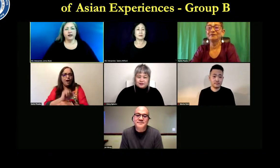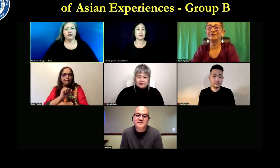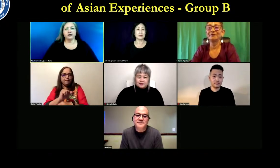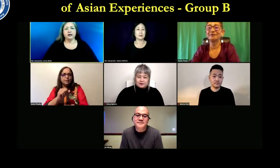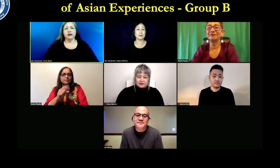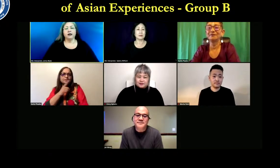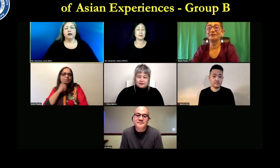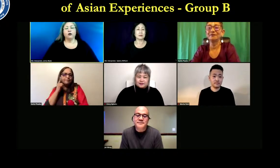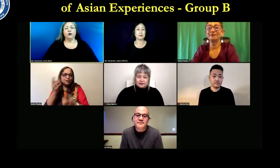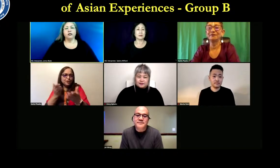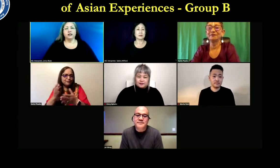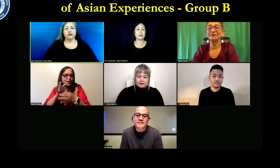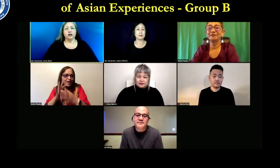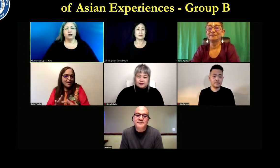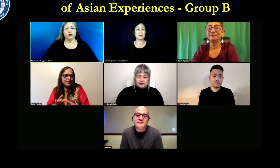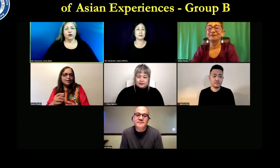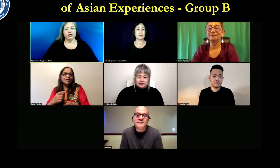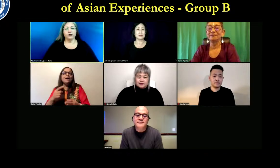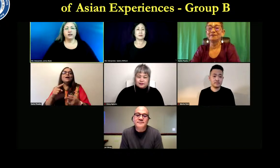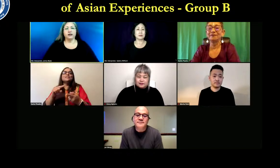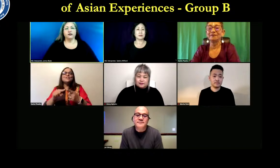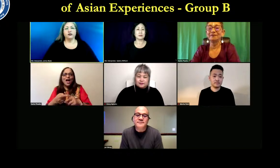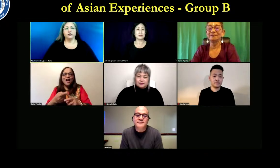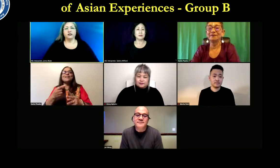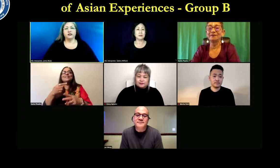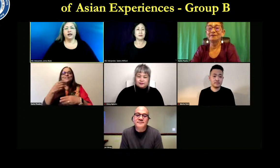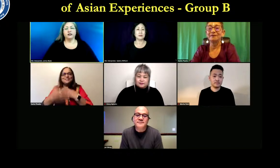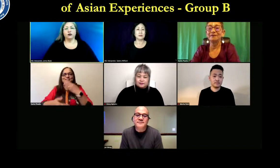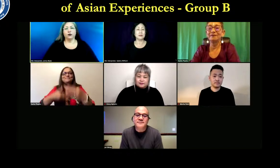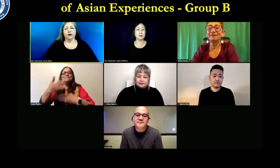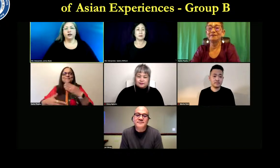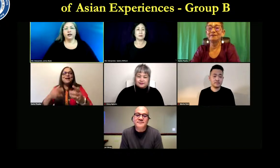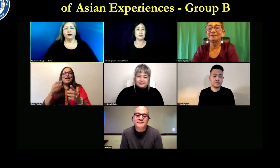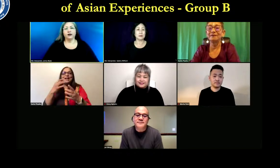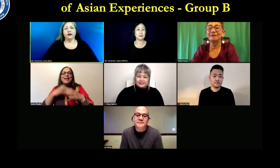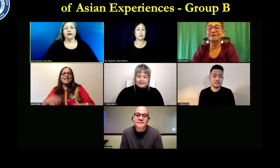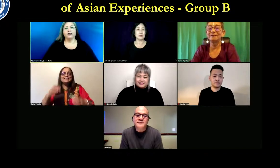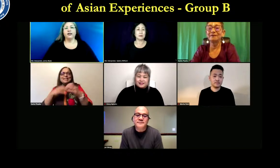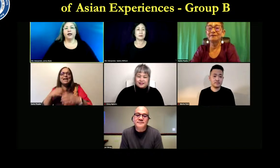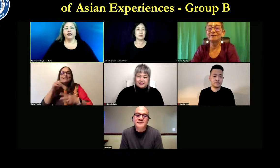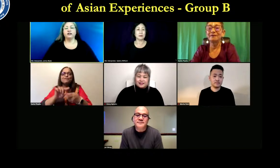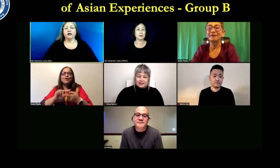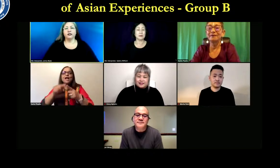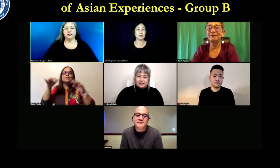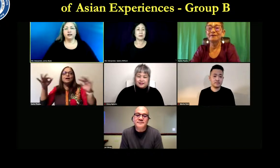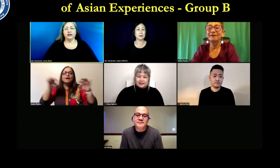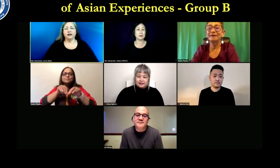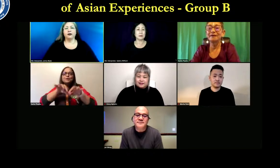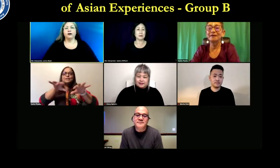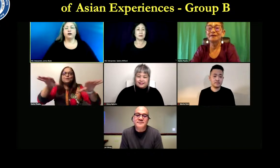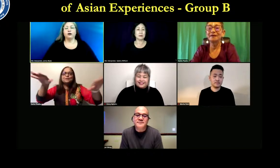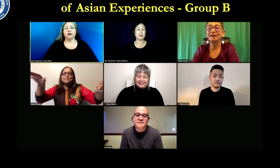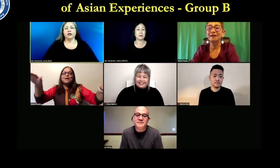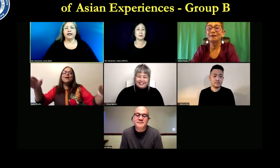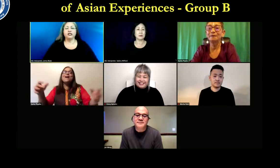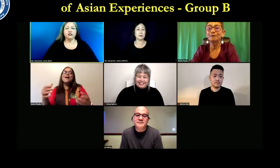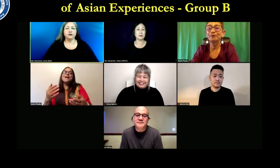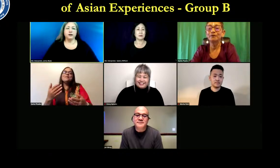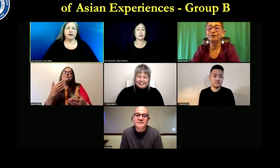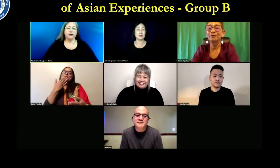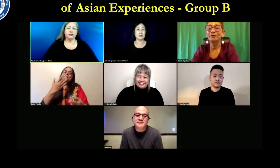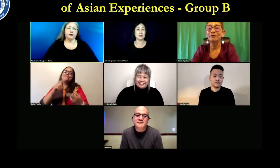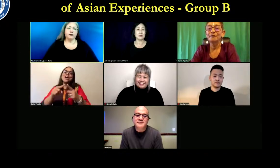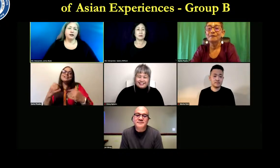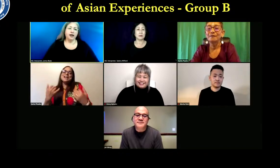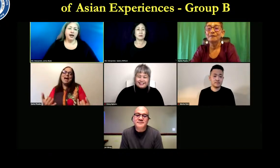make friends. Once I started working with the Deaf Services as a coordinator, then I started seeing, you know, connections